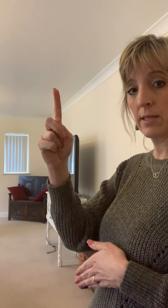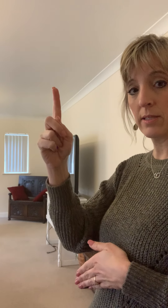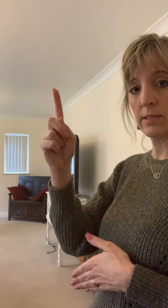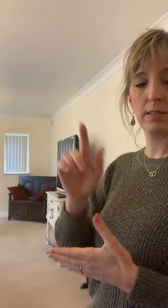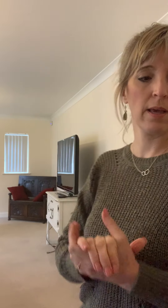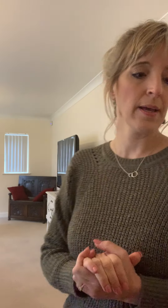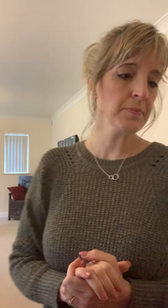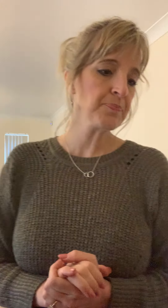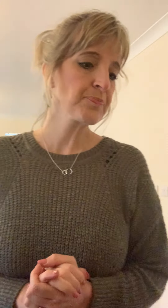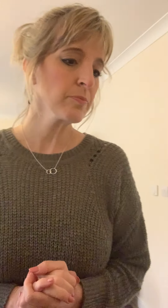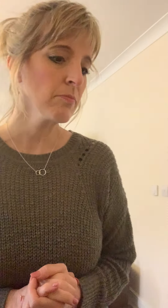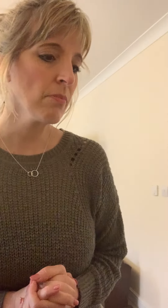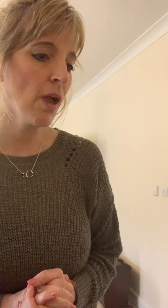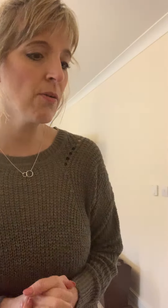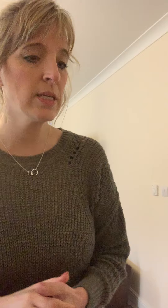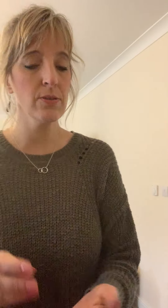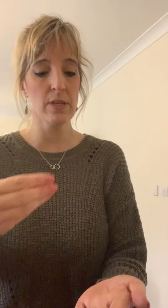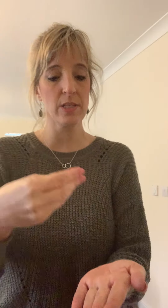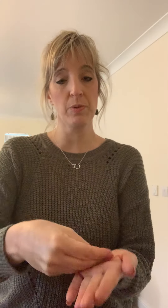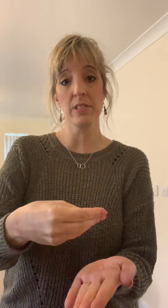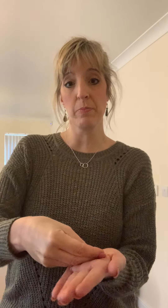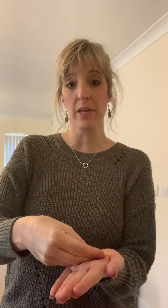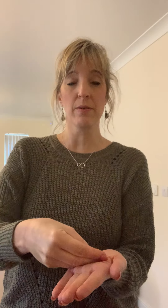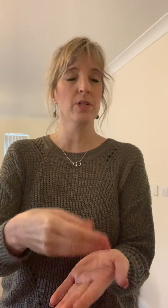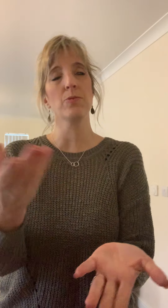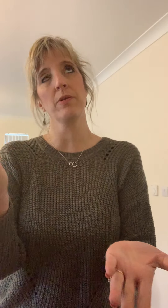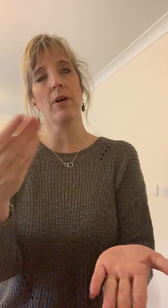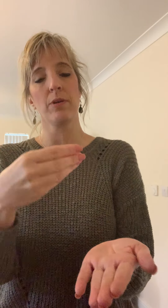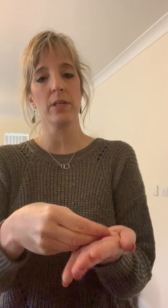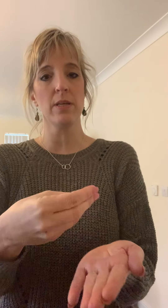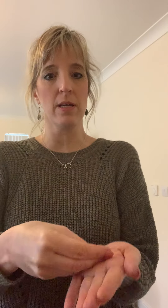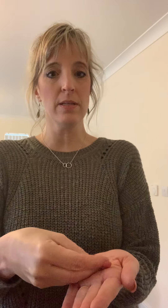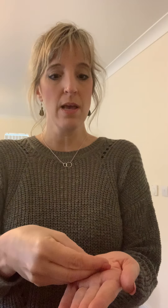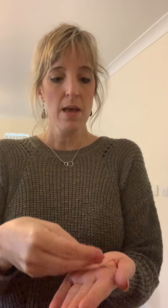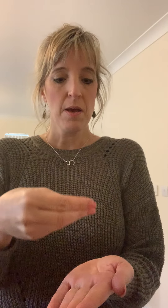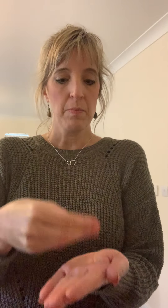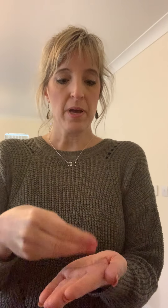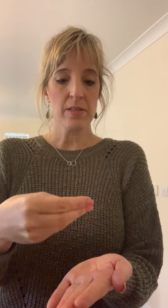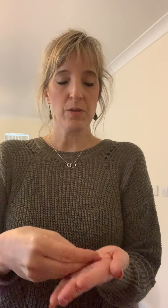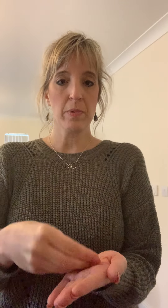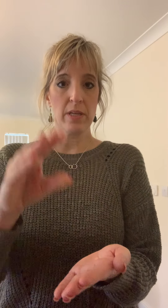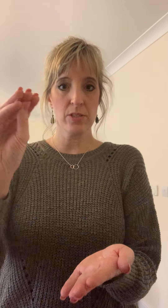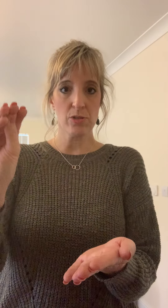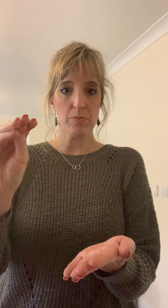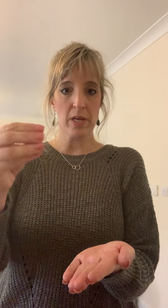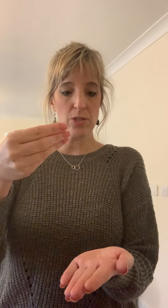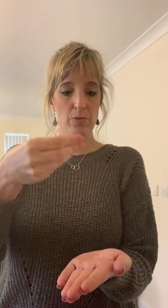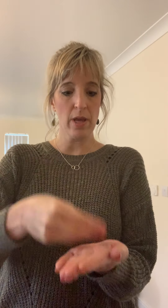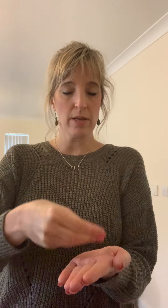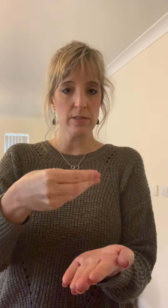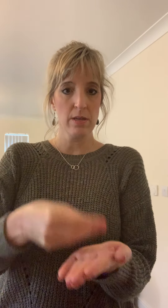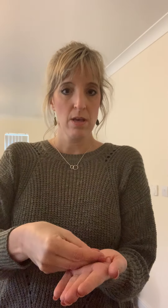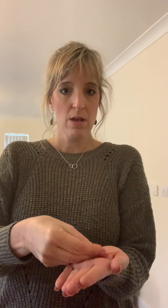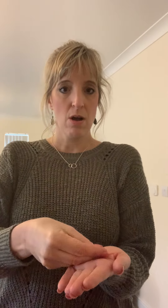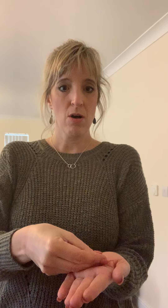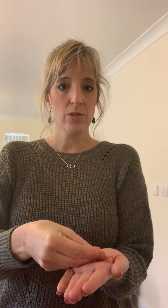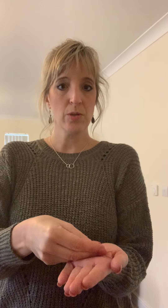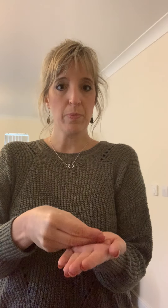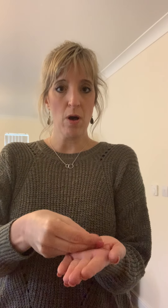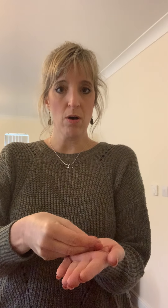$25.32. Okay. All right, so the next one is money, which we've already done. But so money is your smashed O hand on your